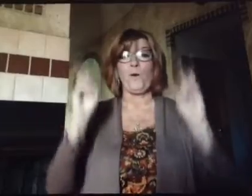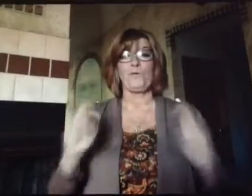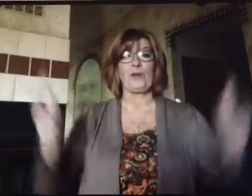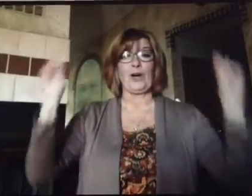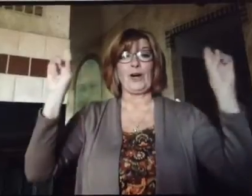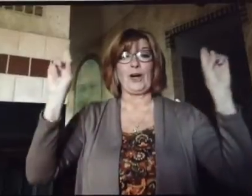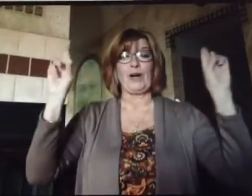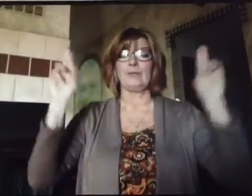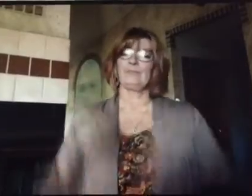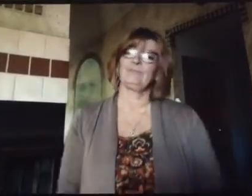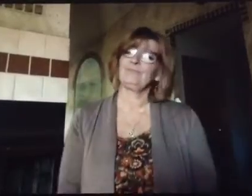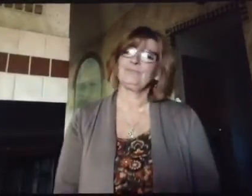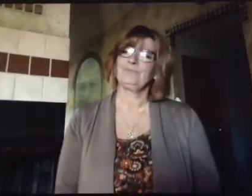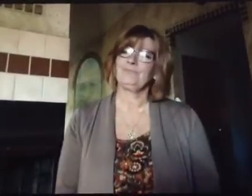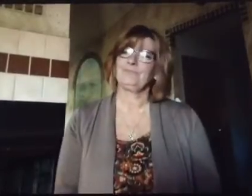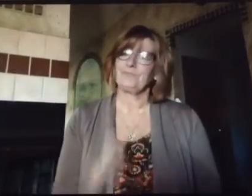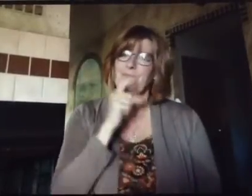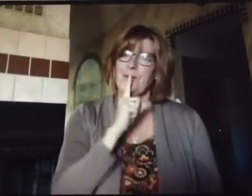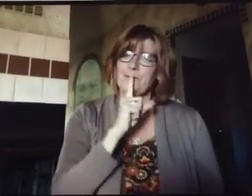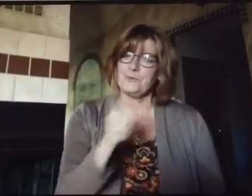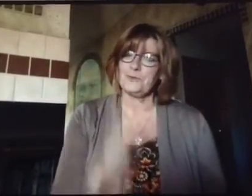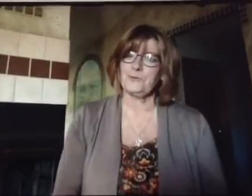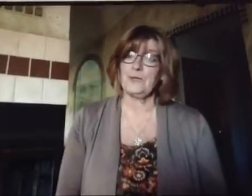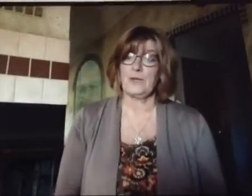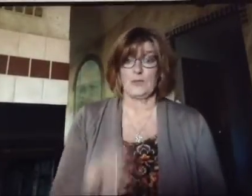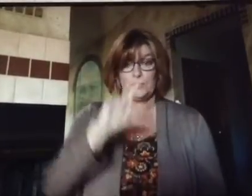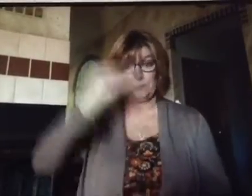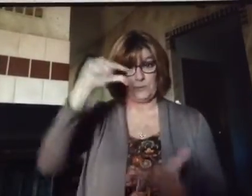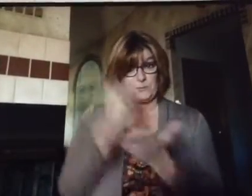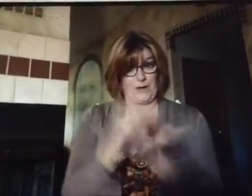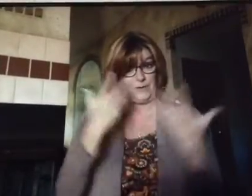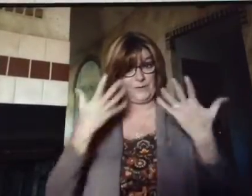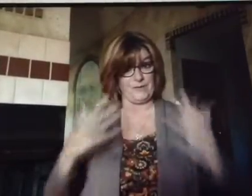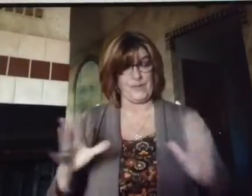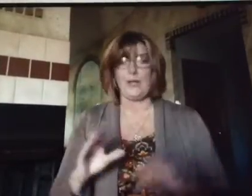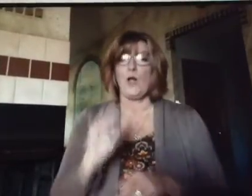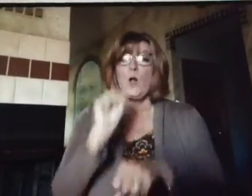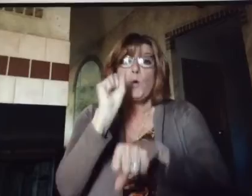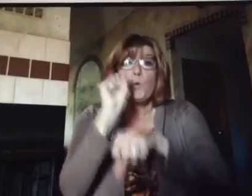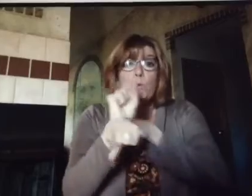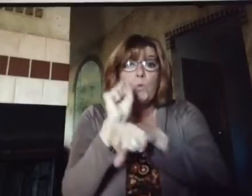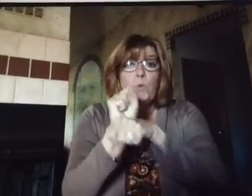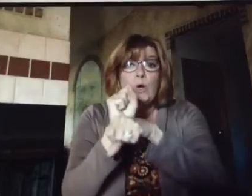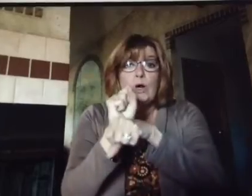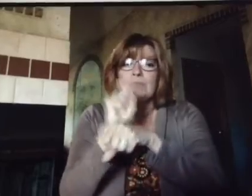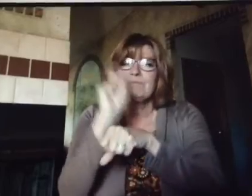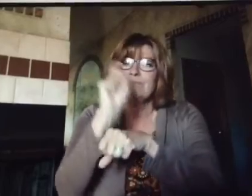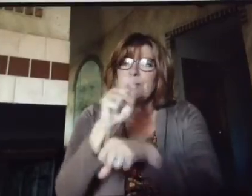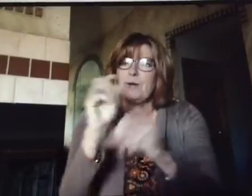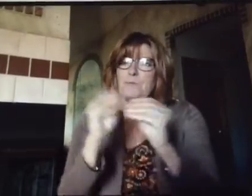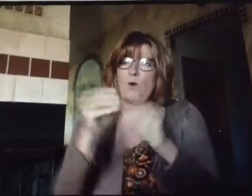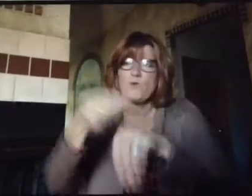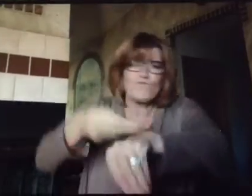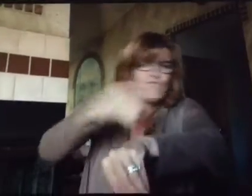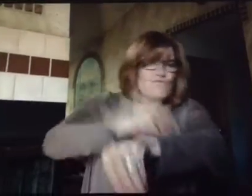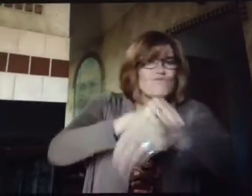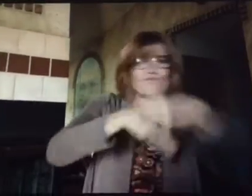Never just think that I graduated and now it's finished.